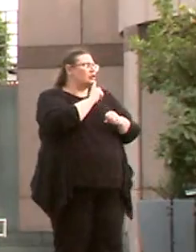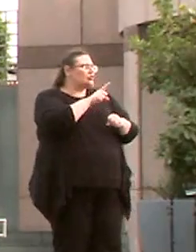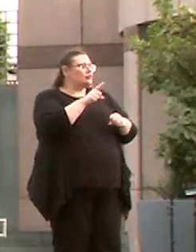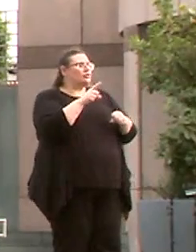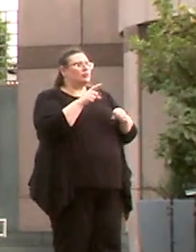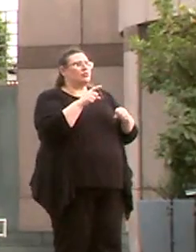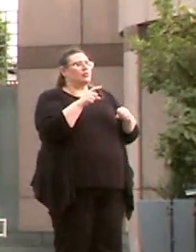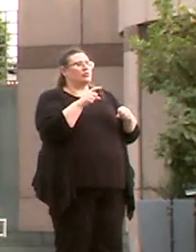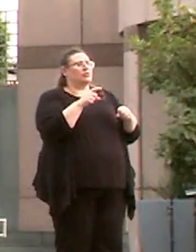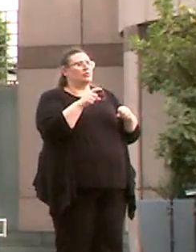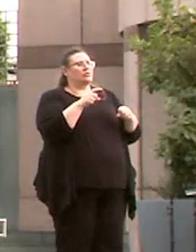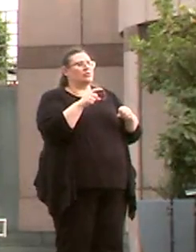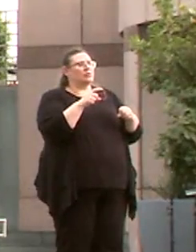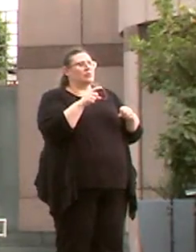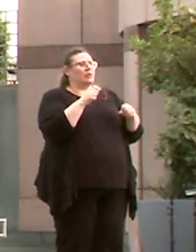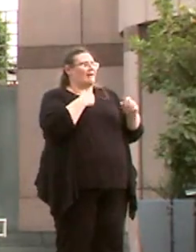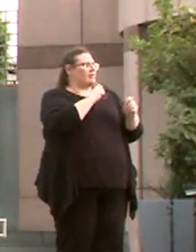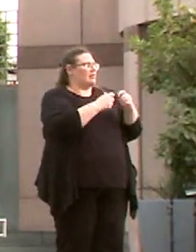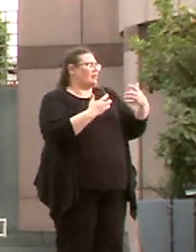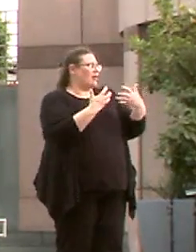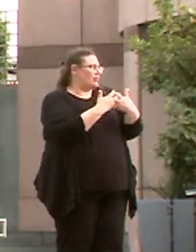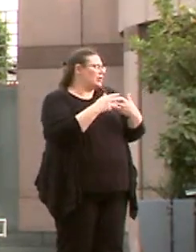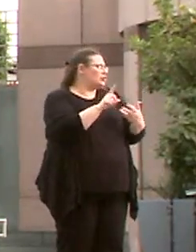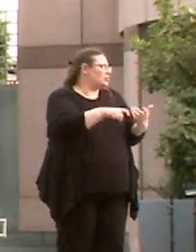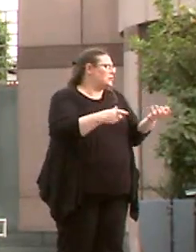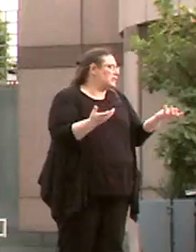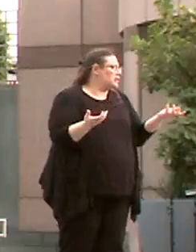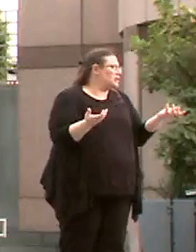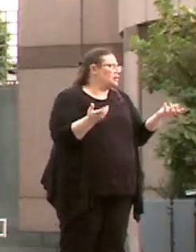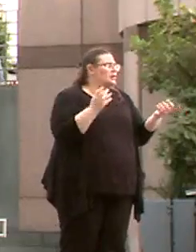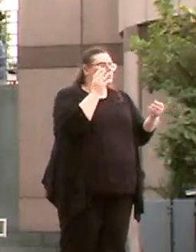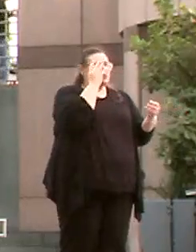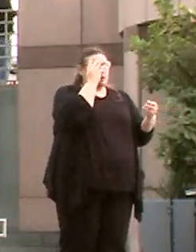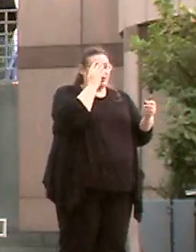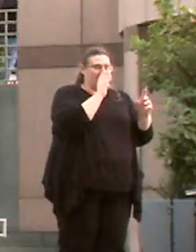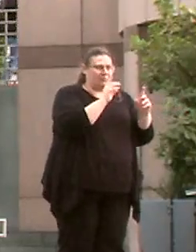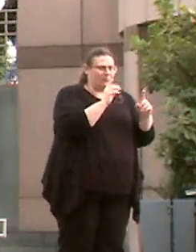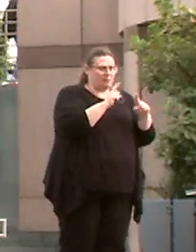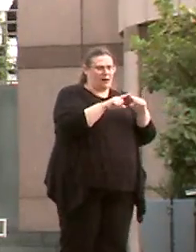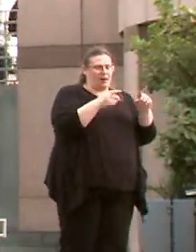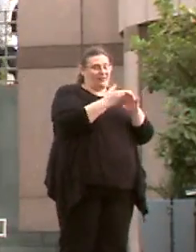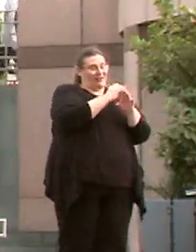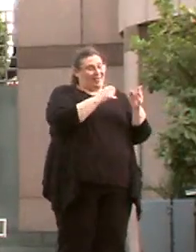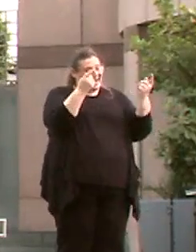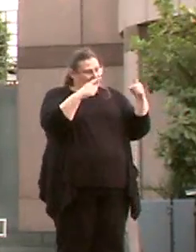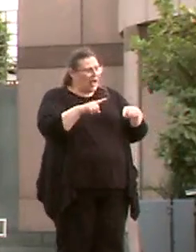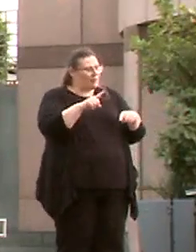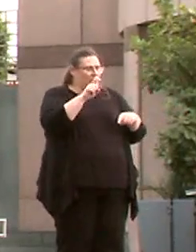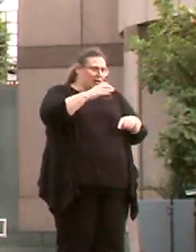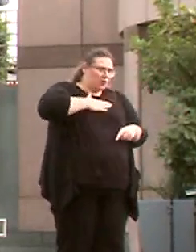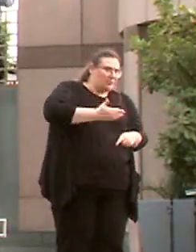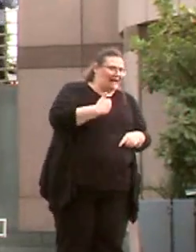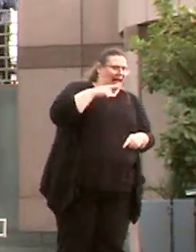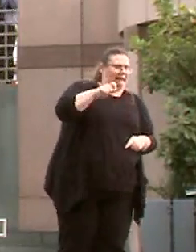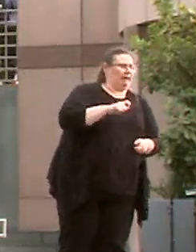get the accommodations that you need. But before you can do that, you have to admit that you need